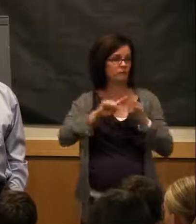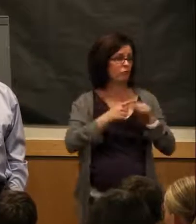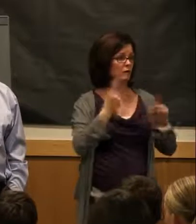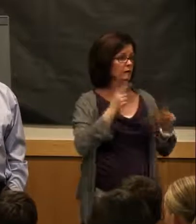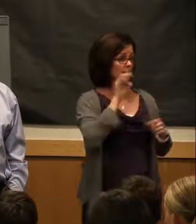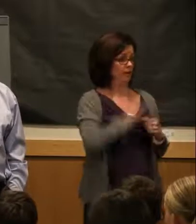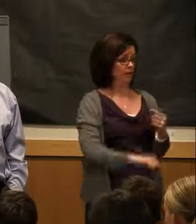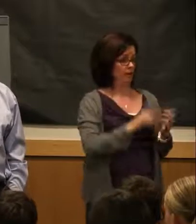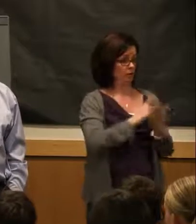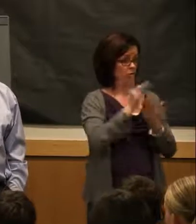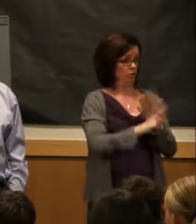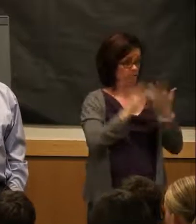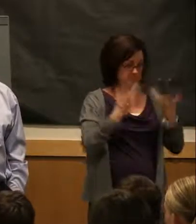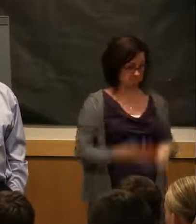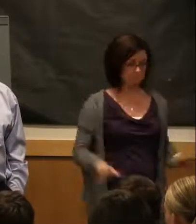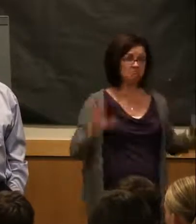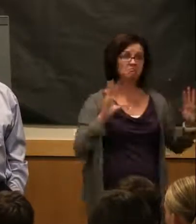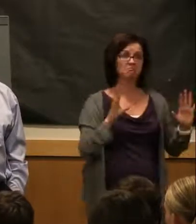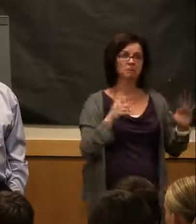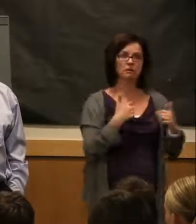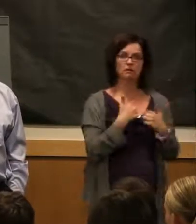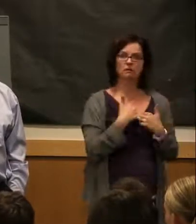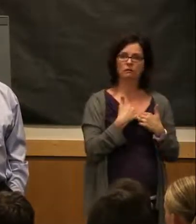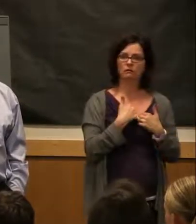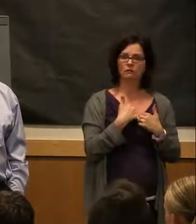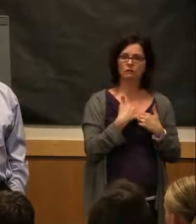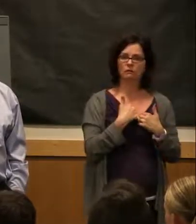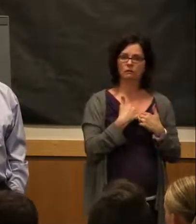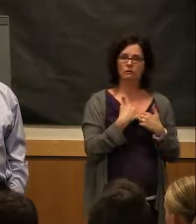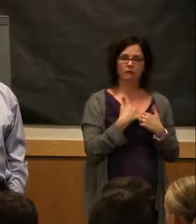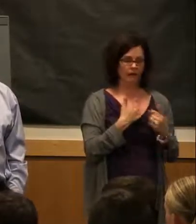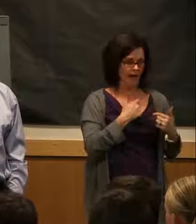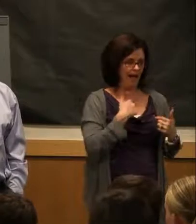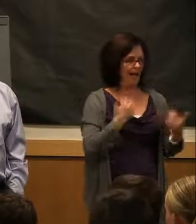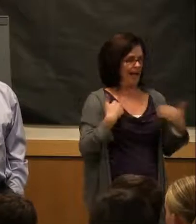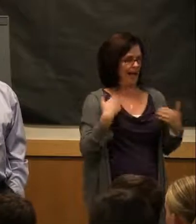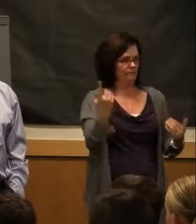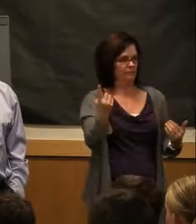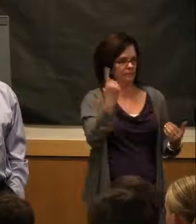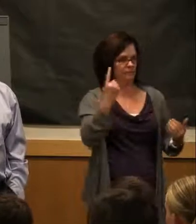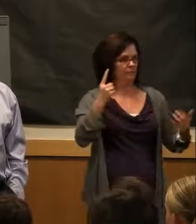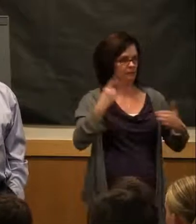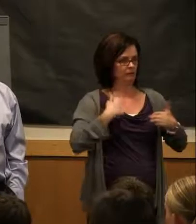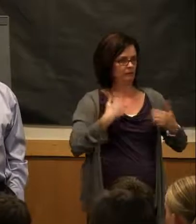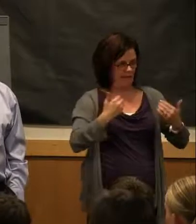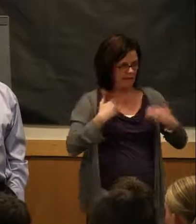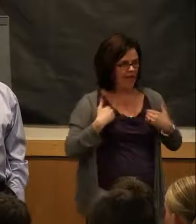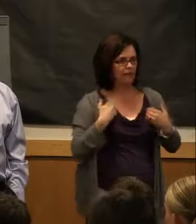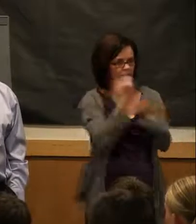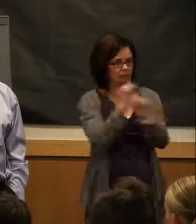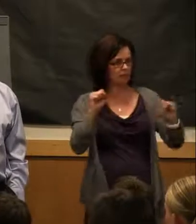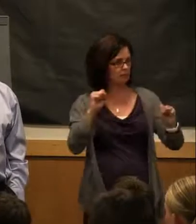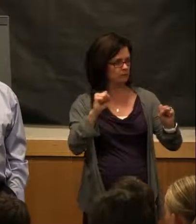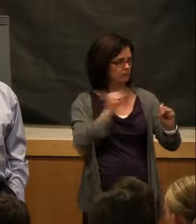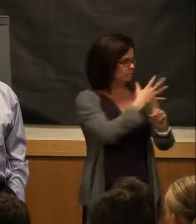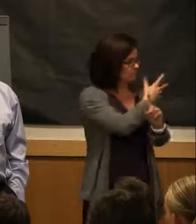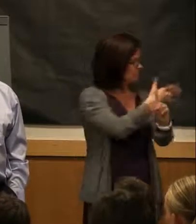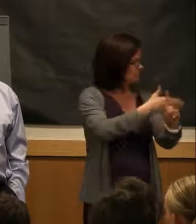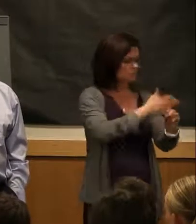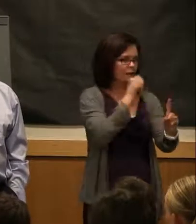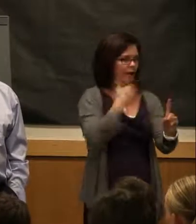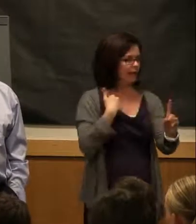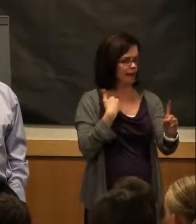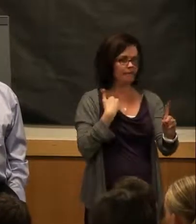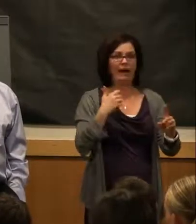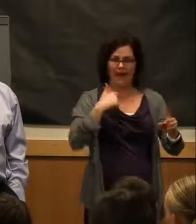it, I had something that I didn't have when I first came. I had freedom, and you know, I